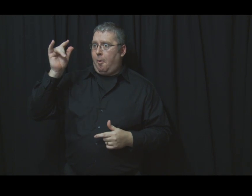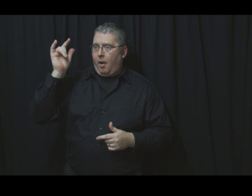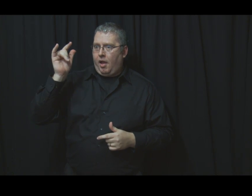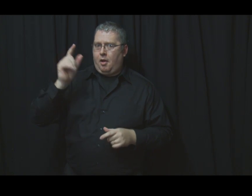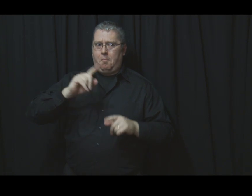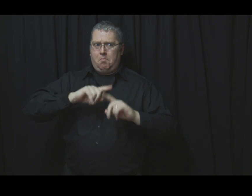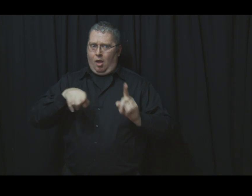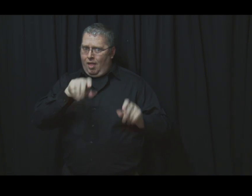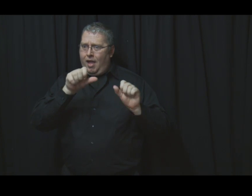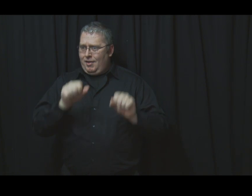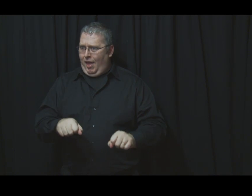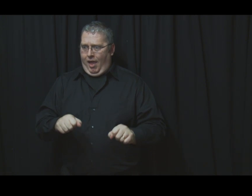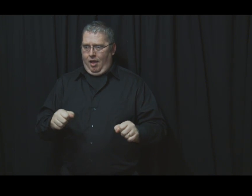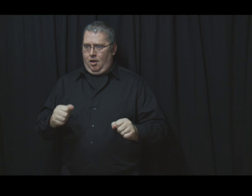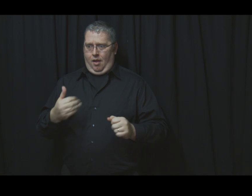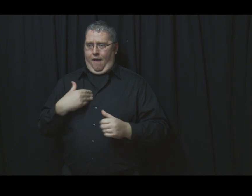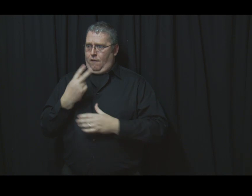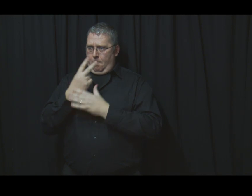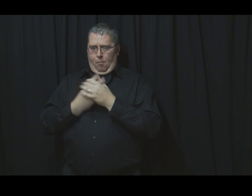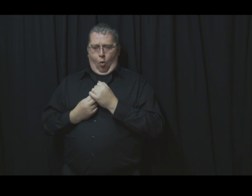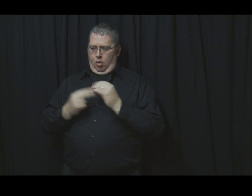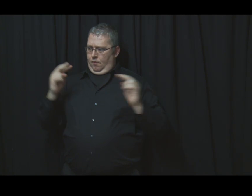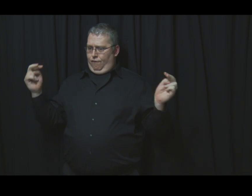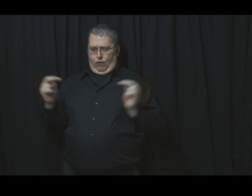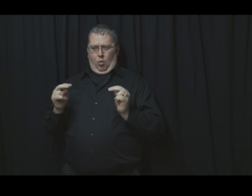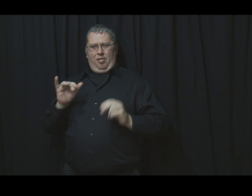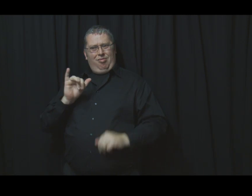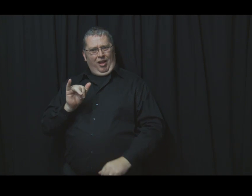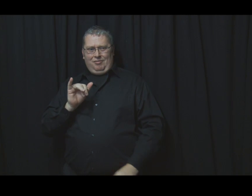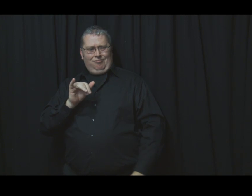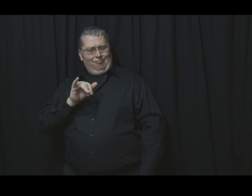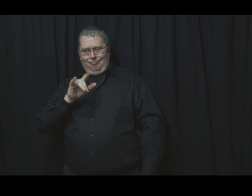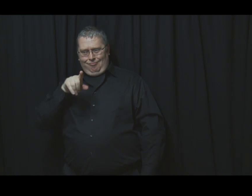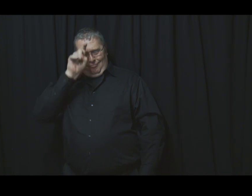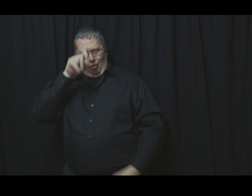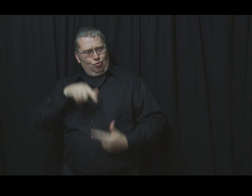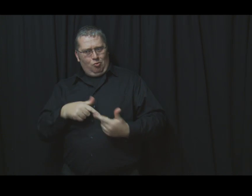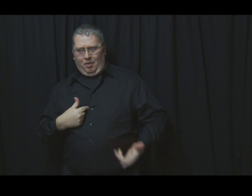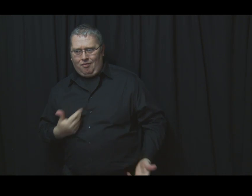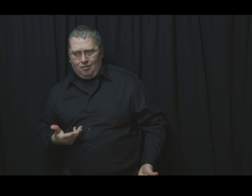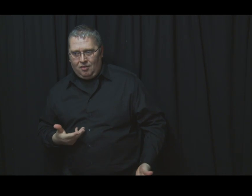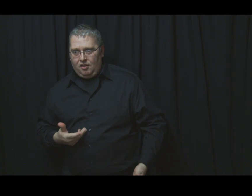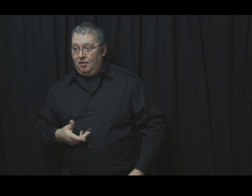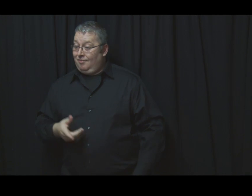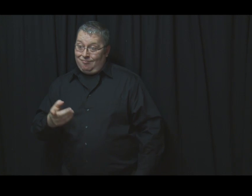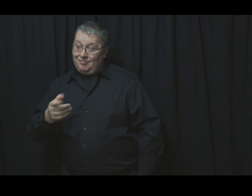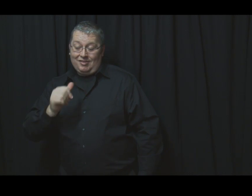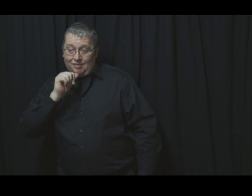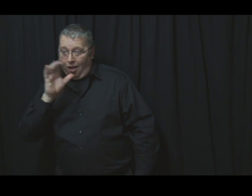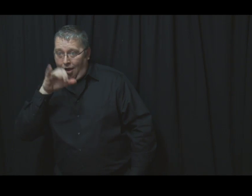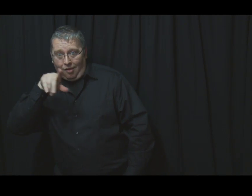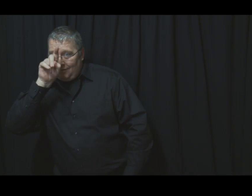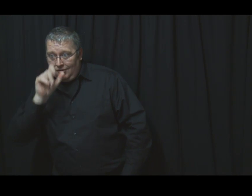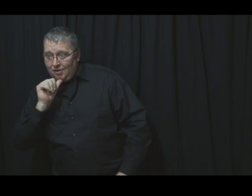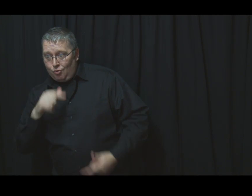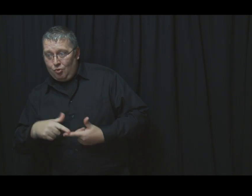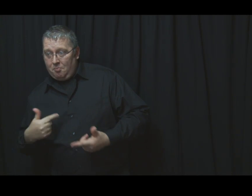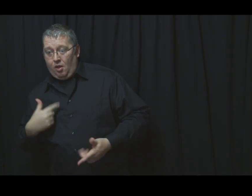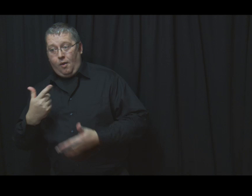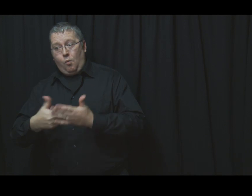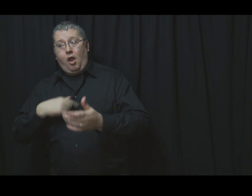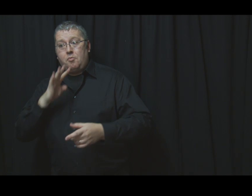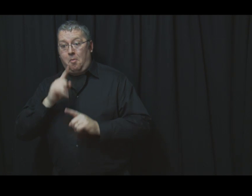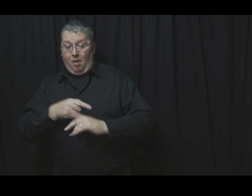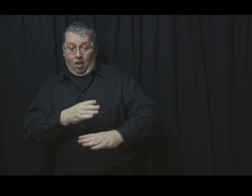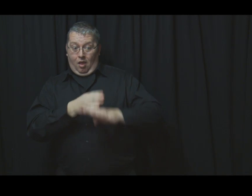they're able to hold these two worldviews, and this is a mystery. Actually, I suggest to you it's not a mystery. You see, when I'm talking about